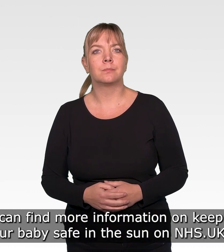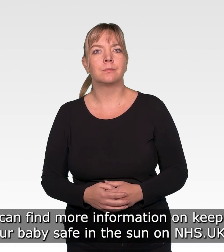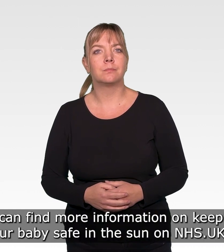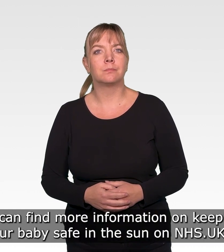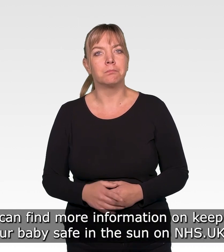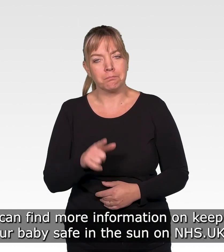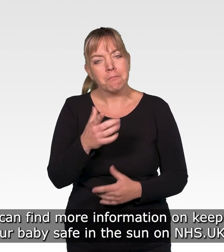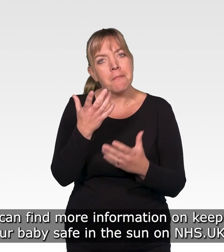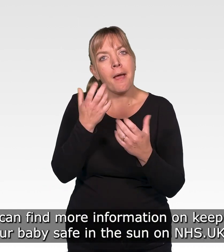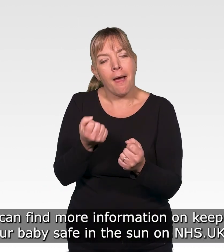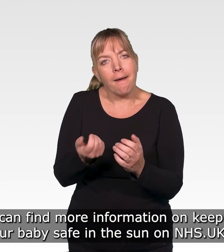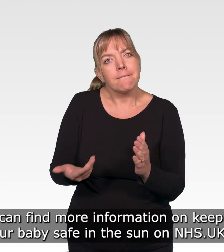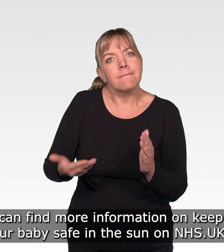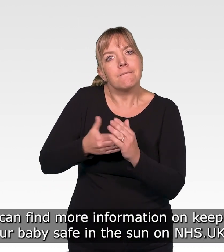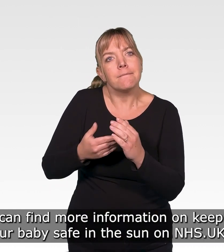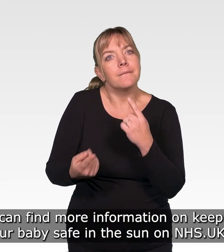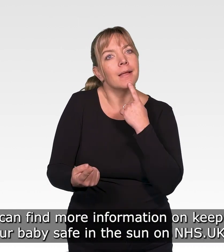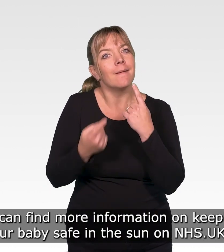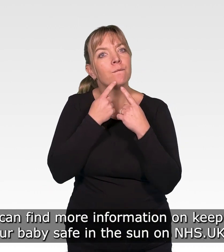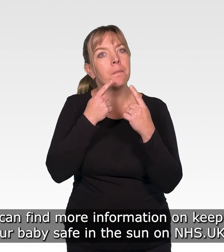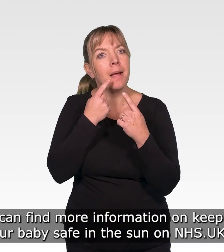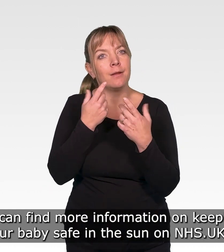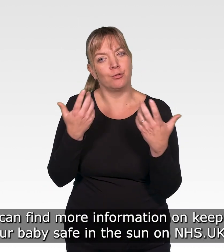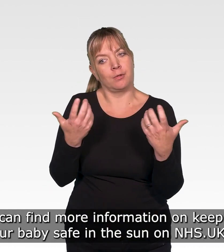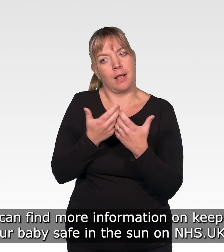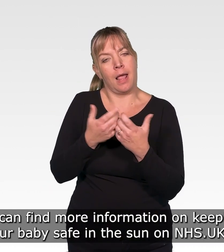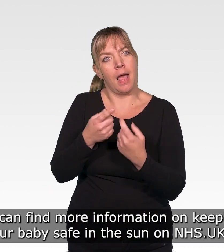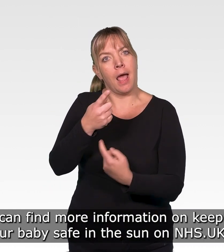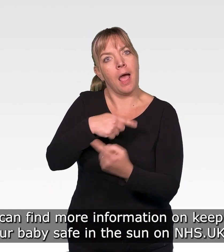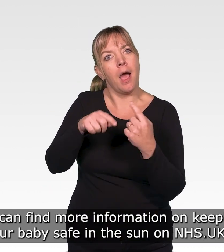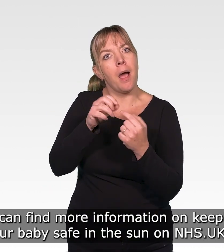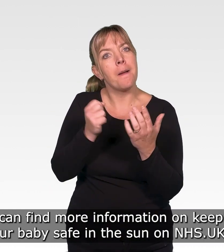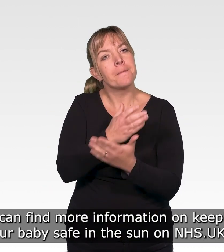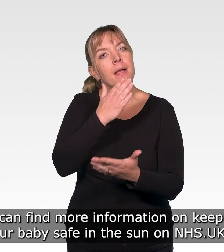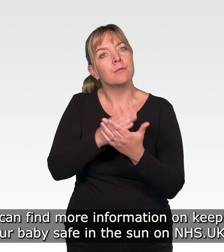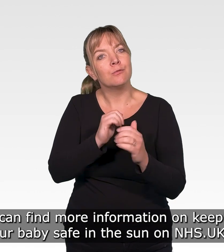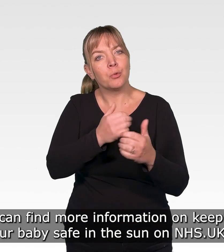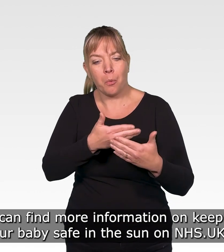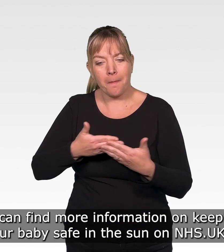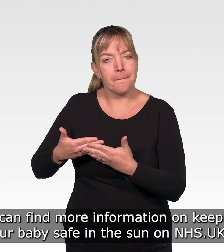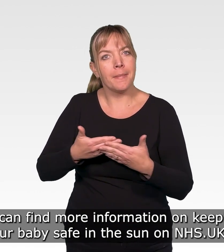You can find more information on keeping your baby safe in the sun on nhs.uk.